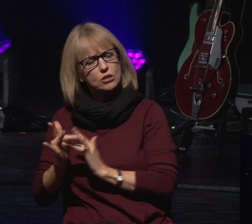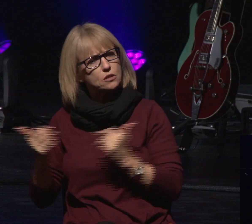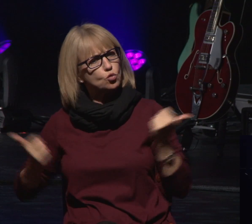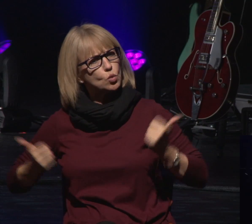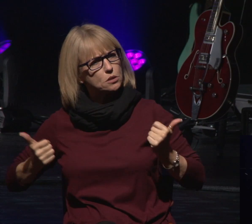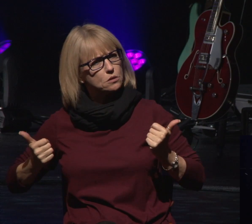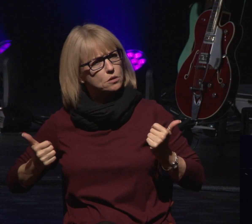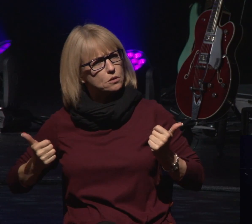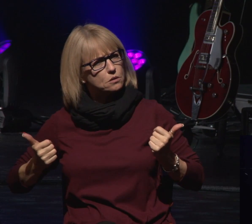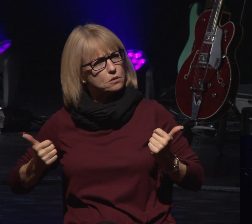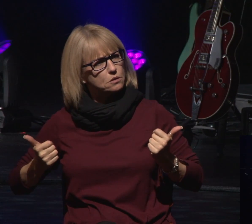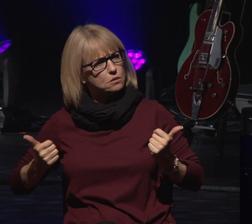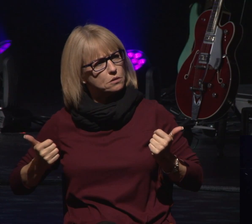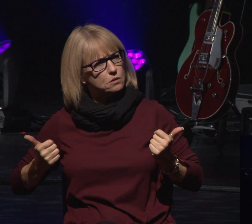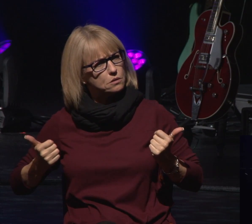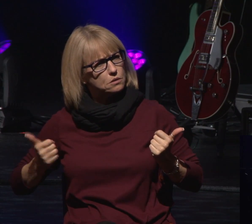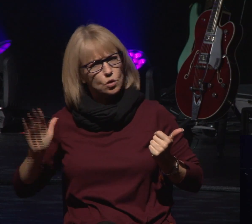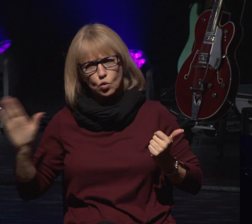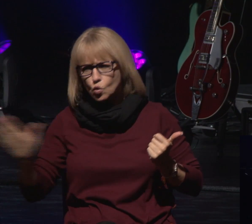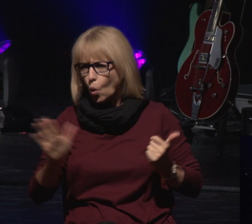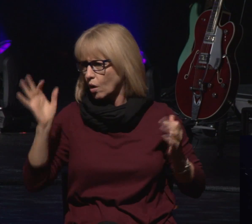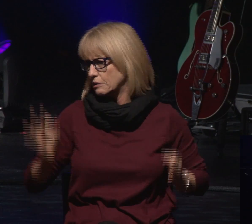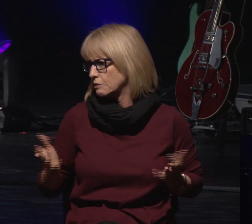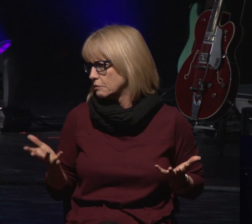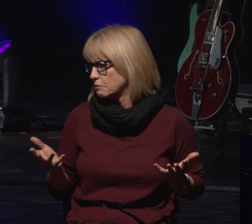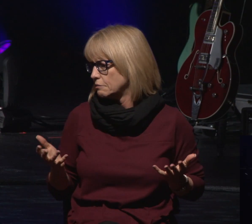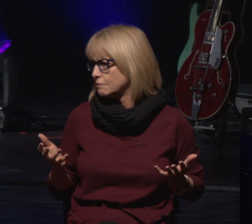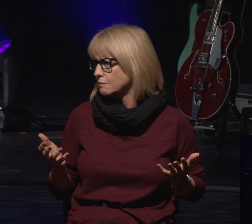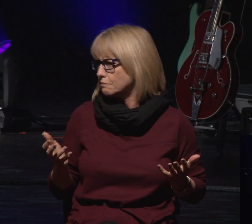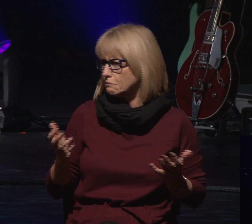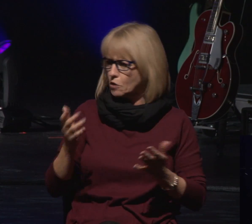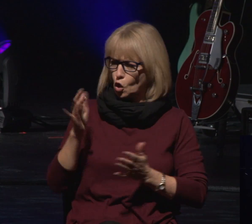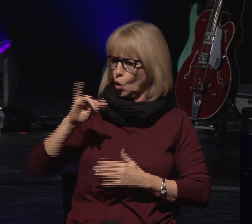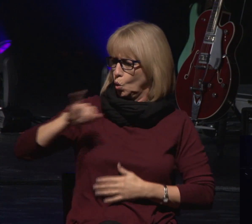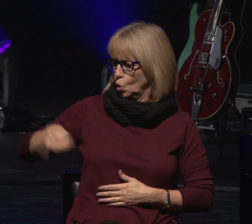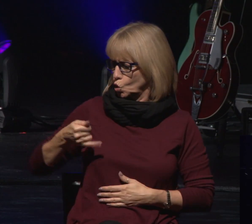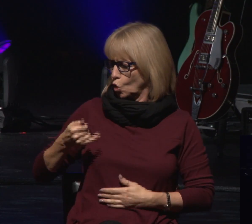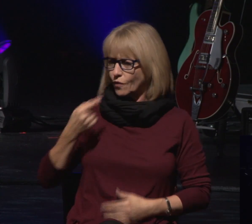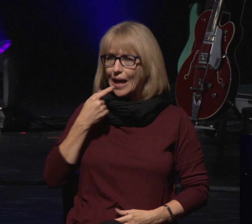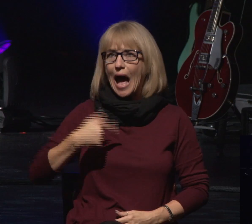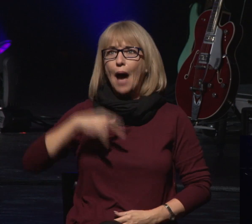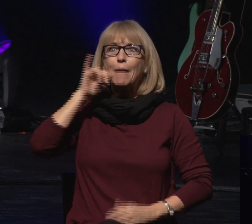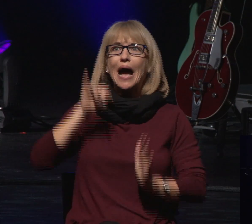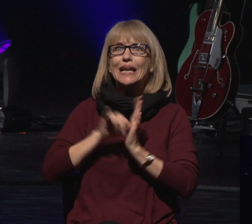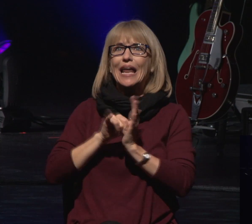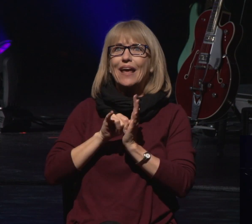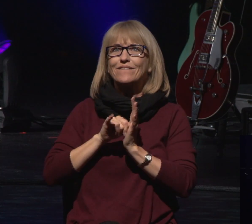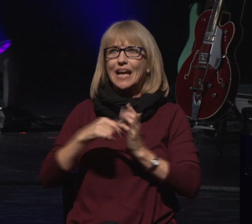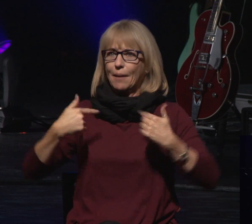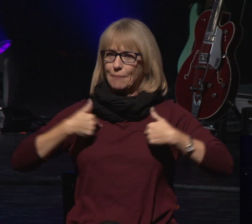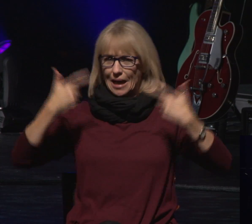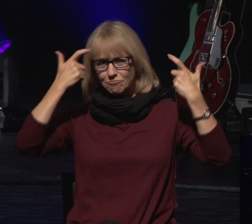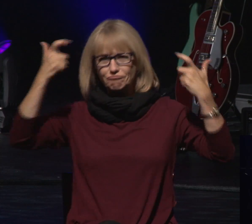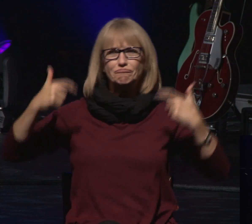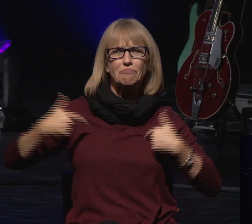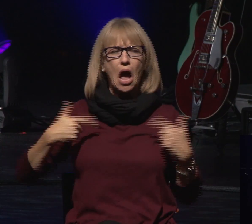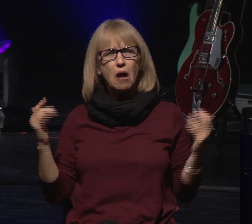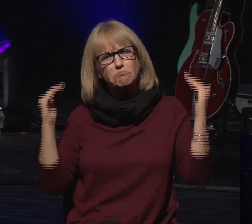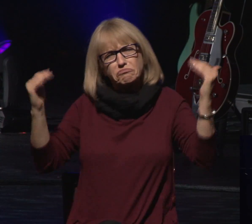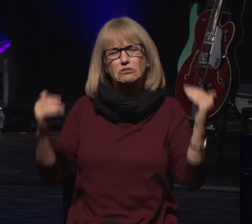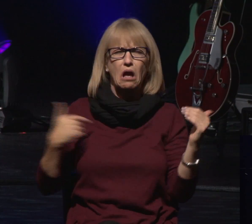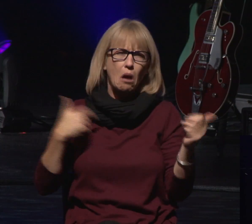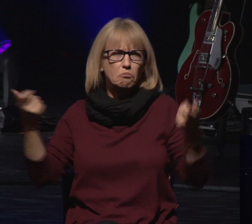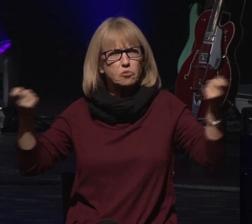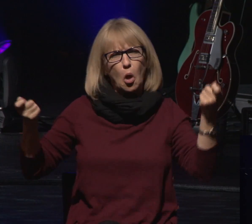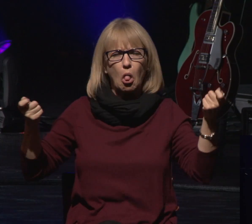is? Joseph didn't take any identity in his position or his status. He took his identity with God. We also